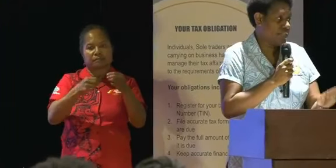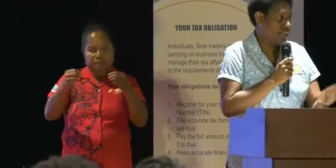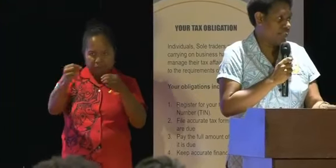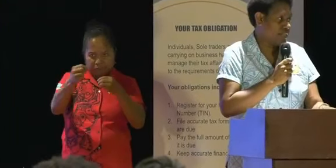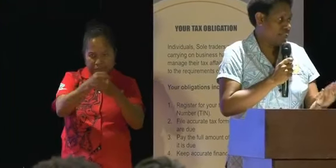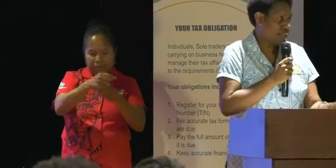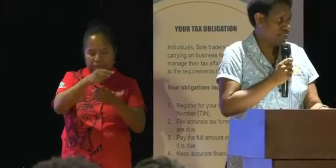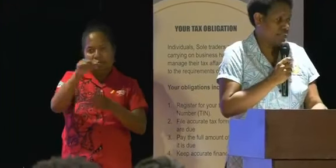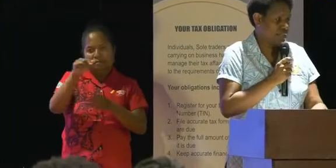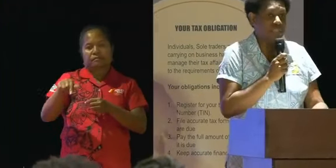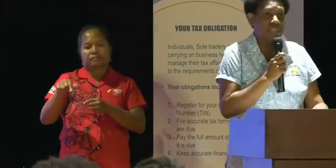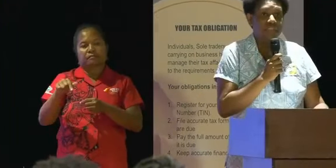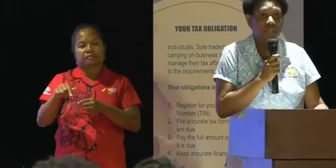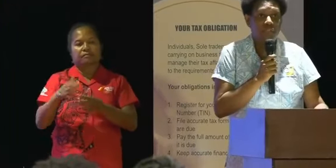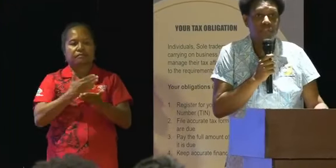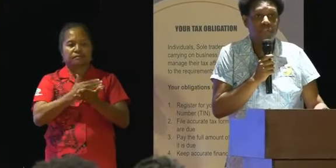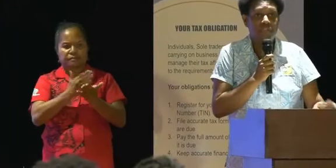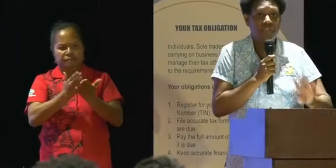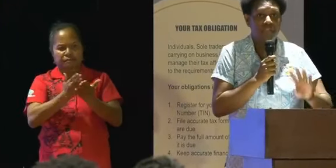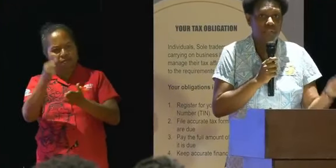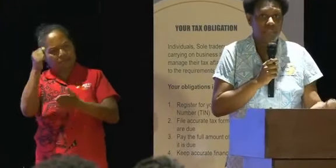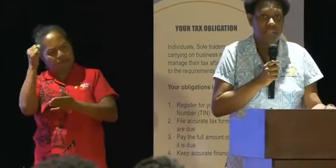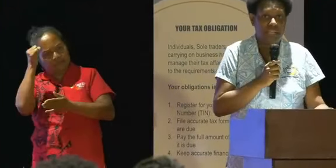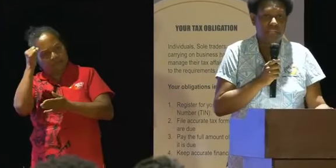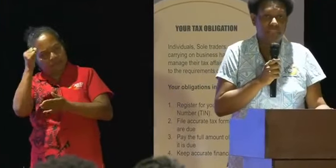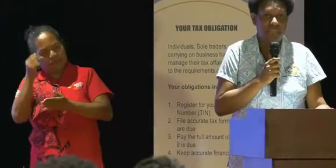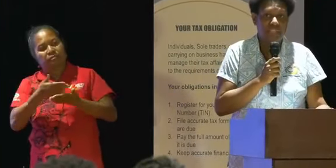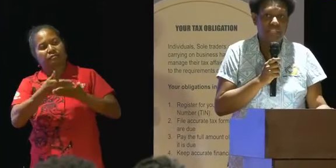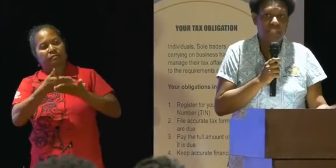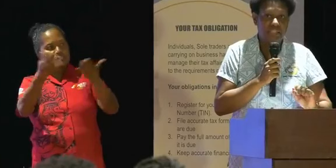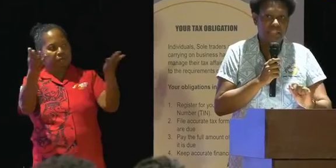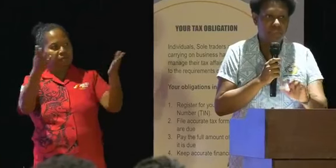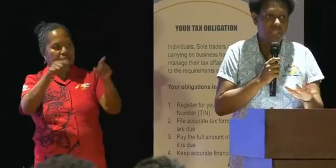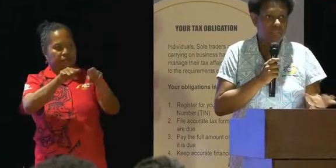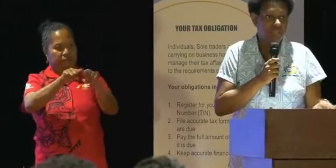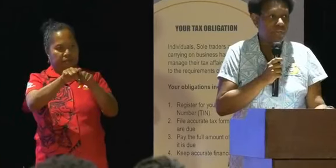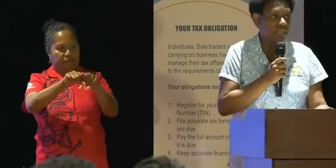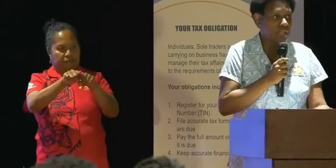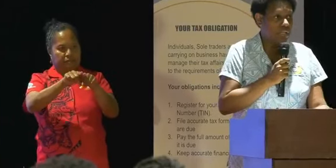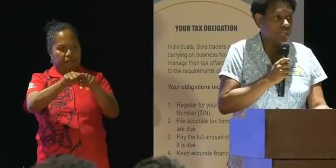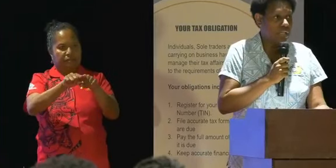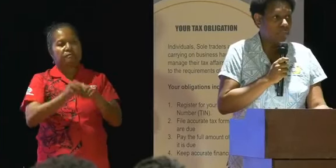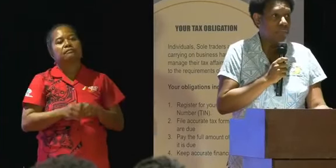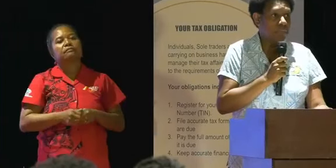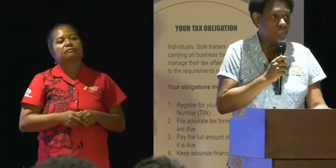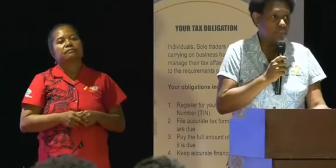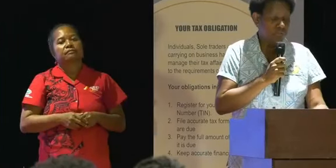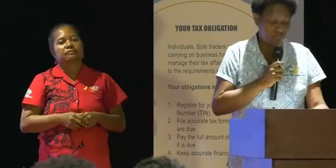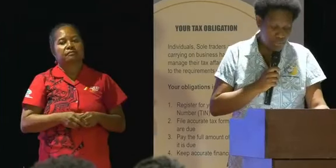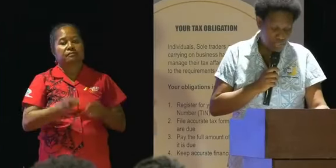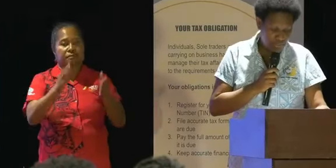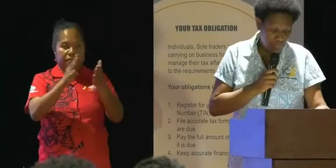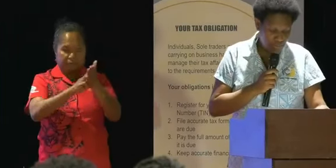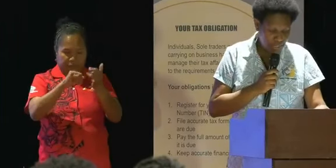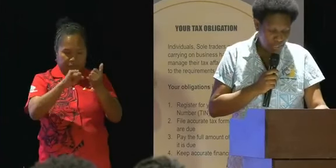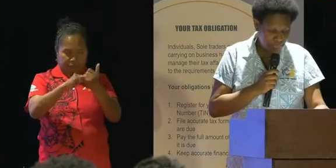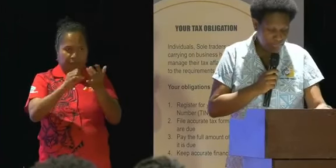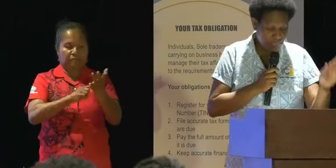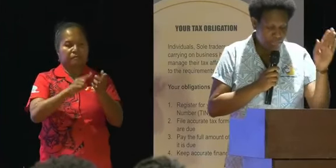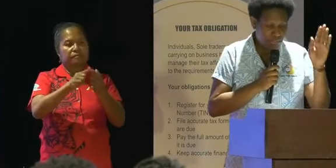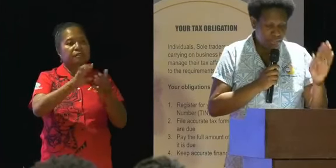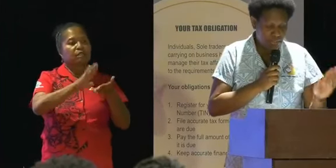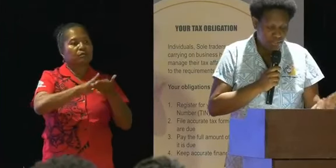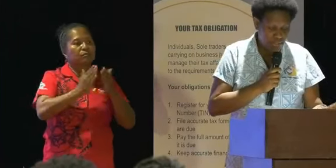yourselves out here. Serimol save blue plateau that you plan him over the years na yumi game lol MSME community blue